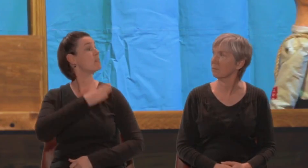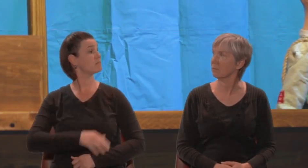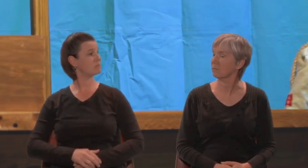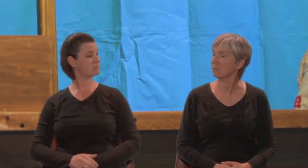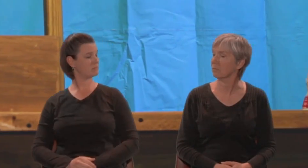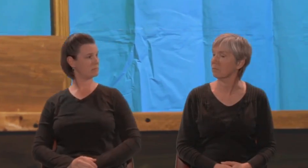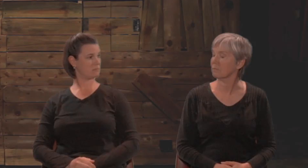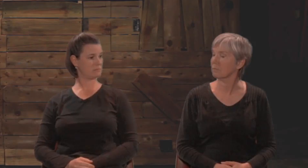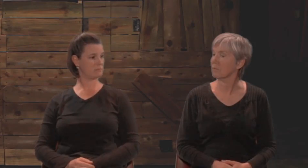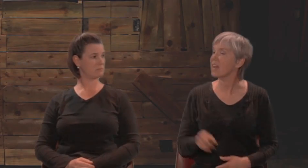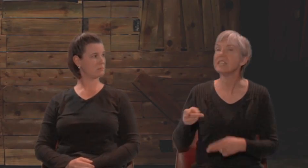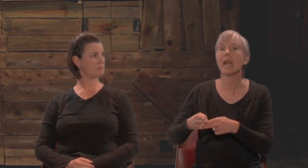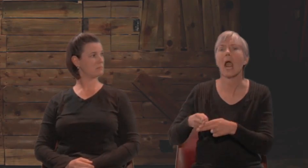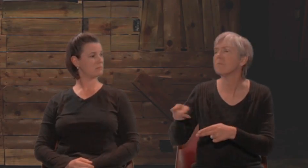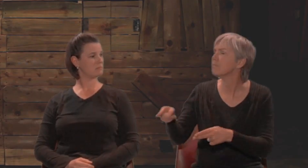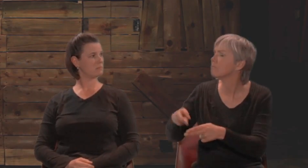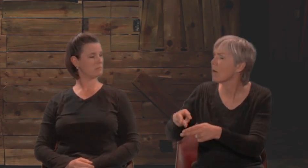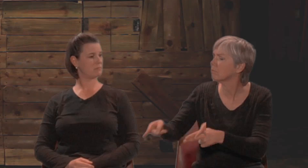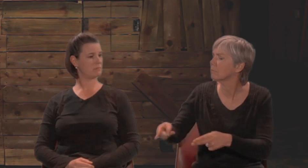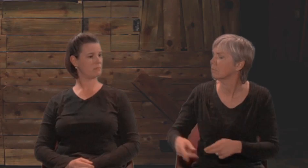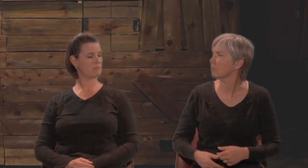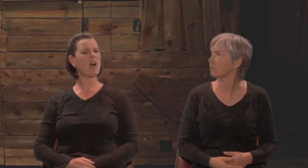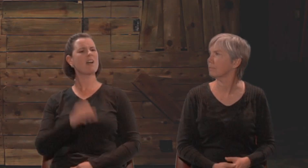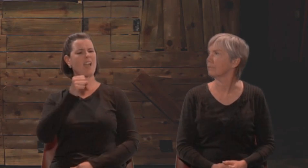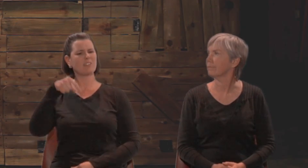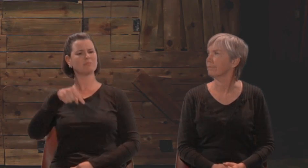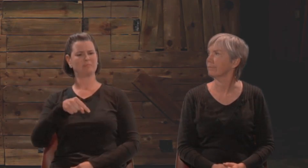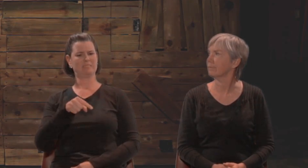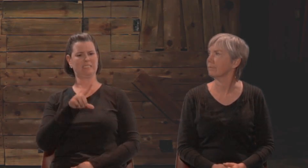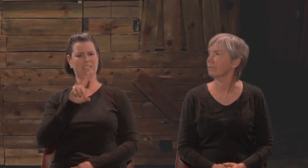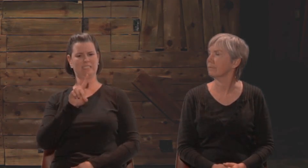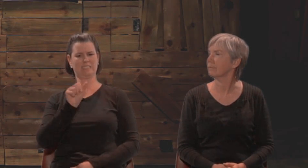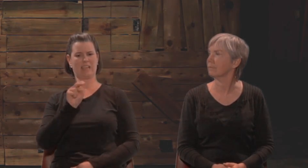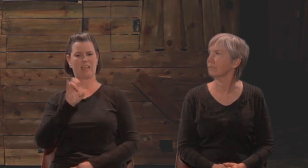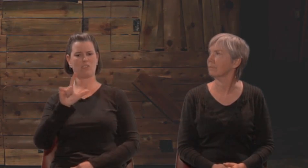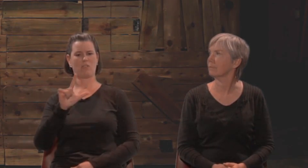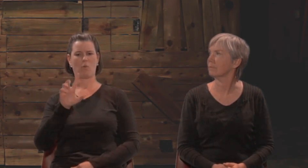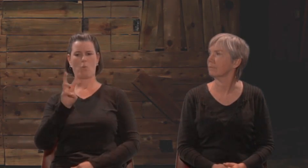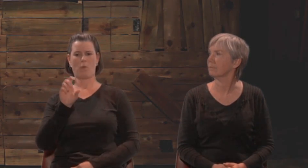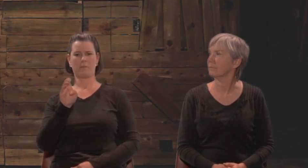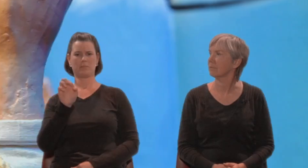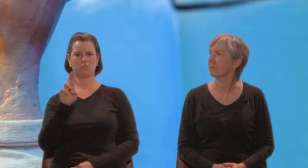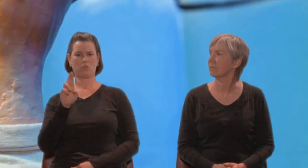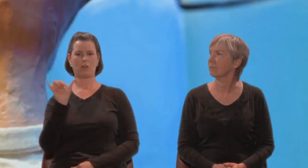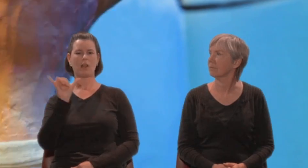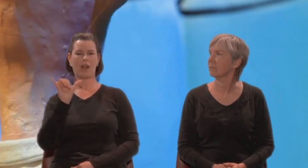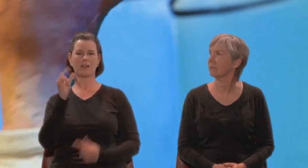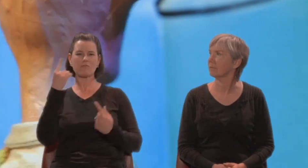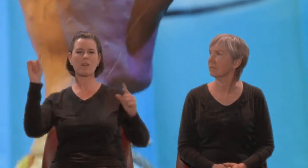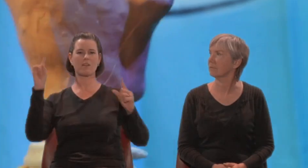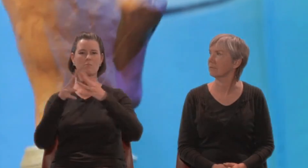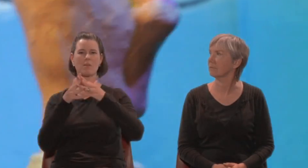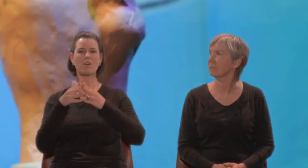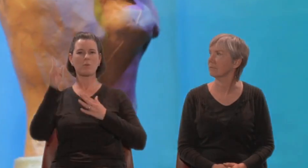Does your frog have a name? Why, his name is Daniel Webster, just like the famous American statesman. Now you watch him